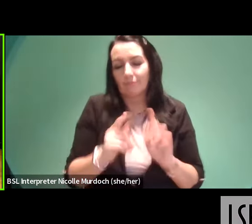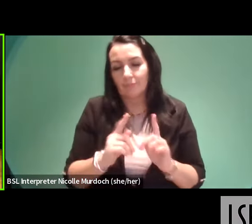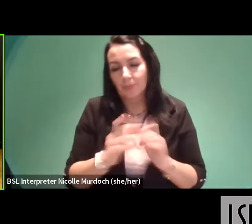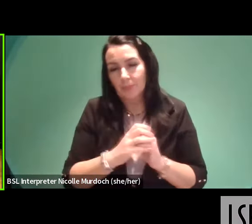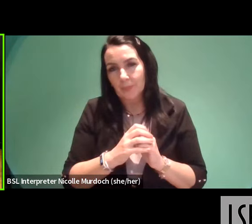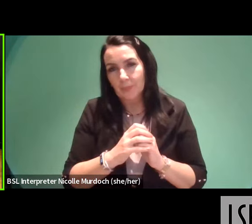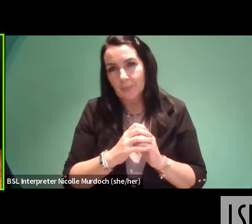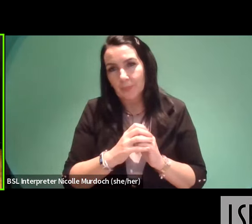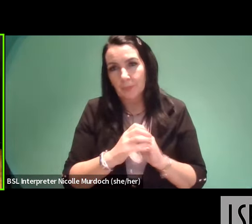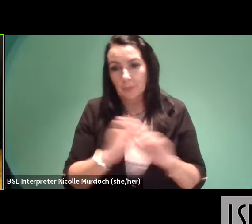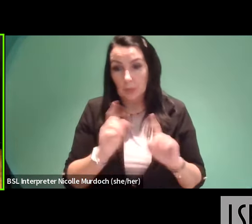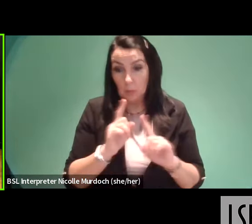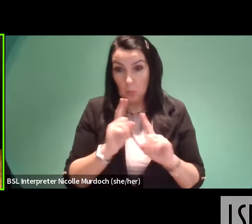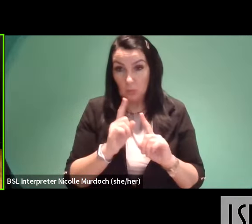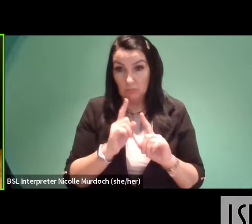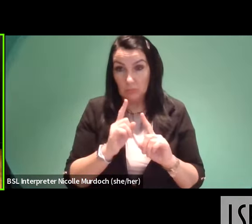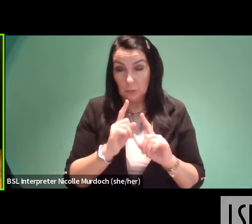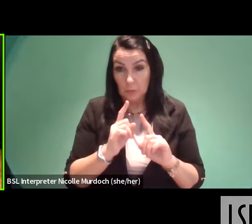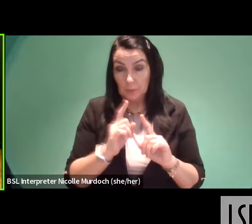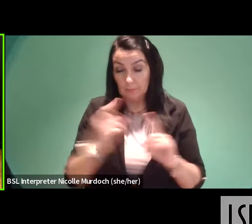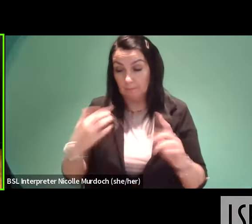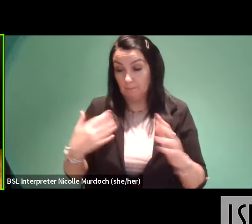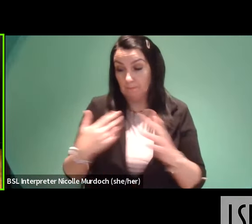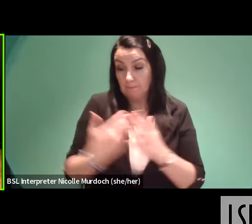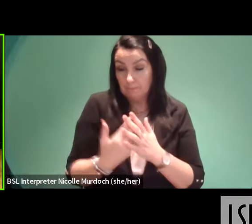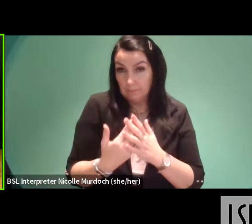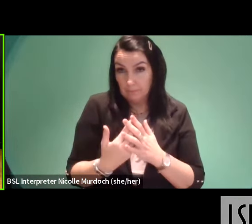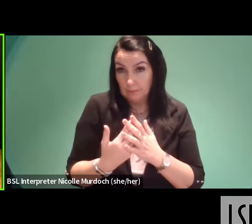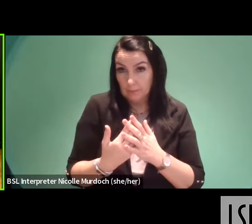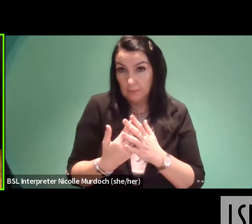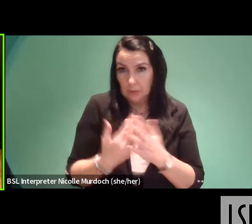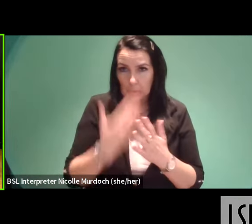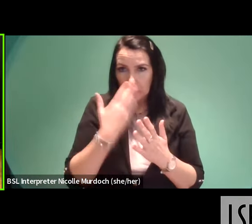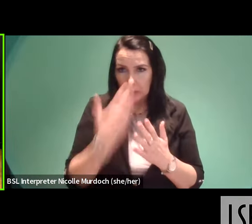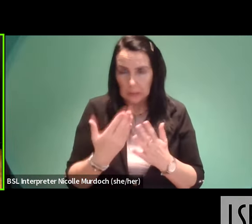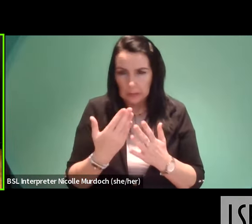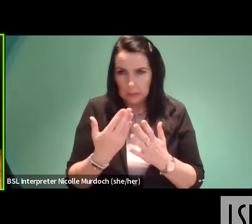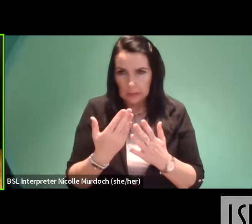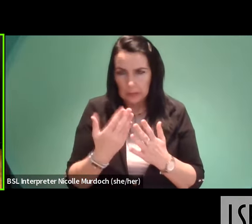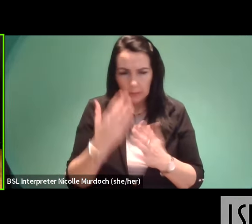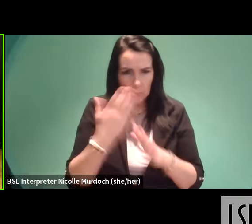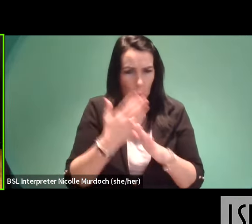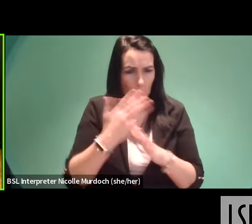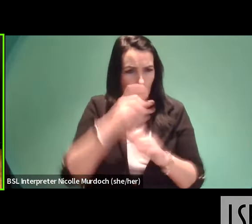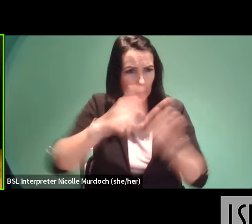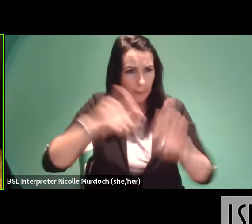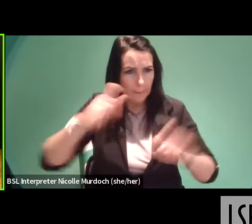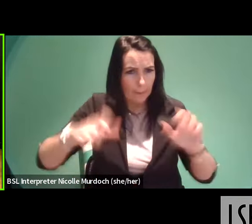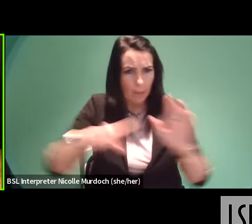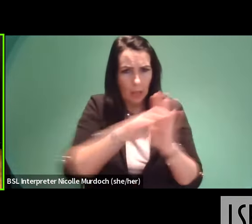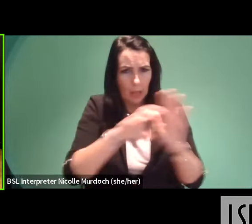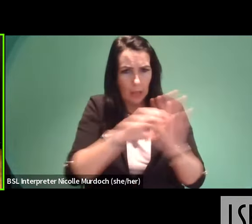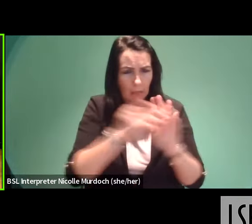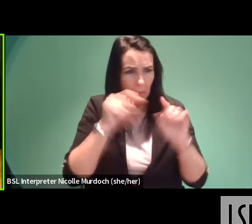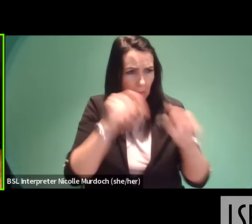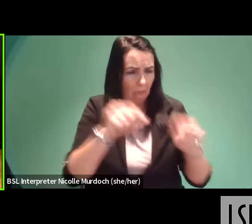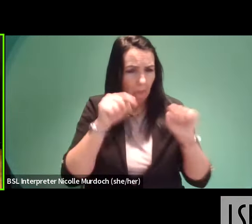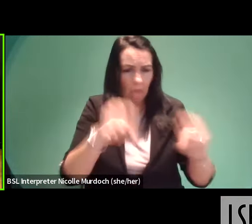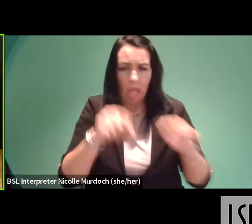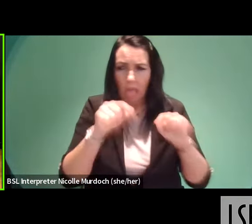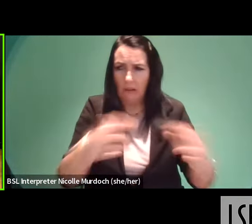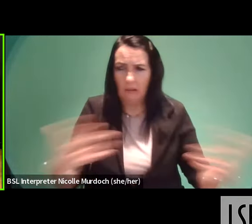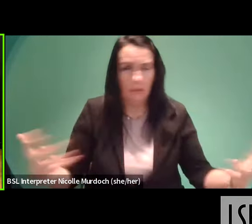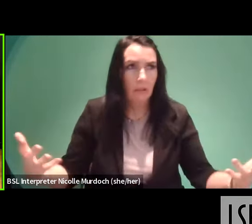you know, what we've seen is not only a vicious legislative attack on working people and the rights of working people, and not